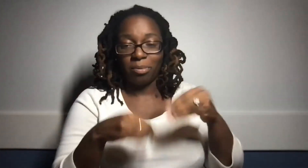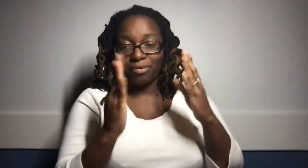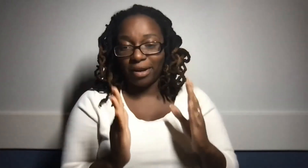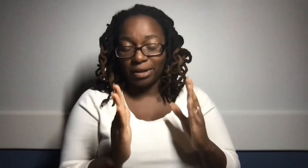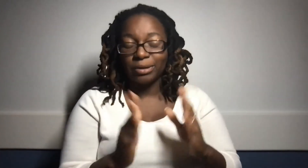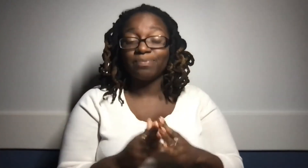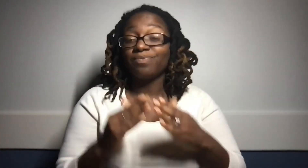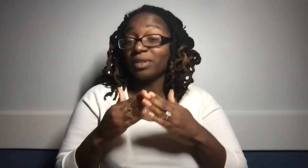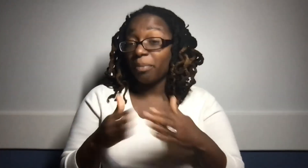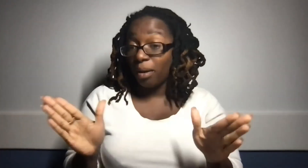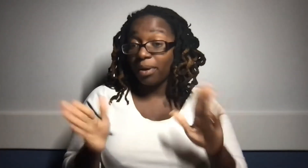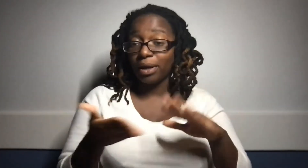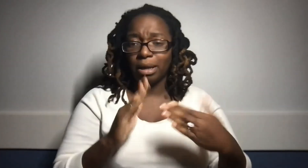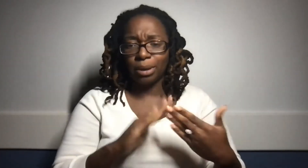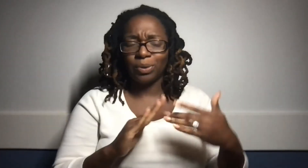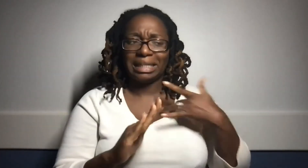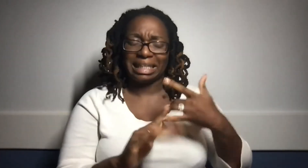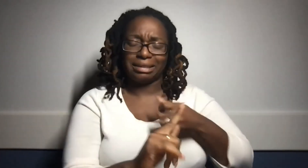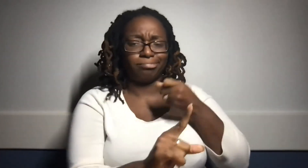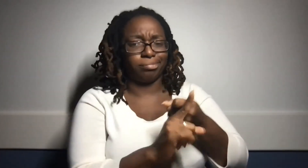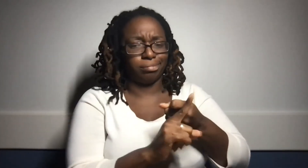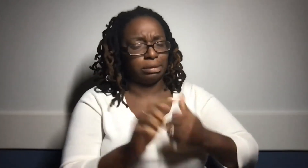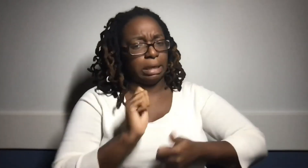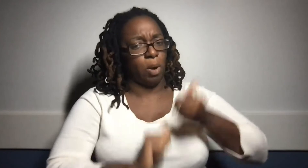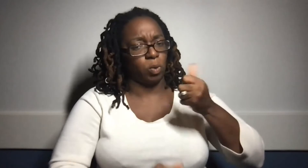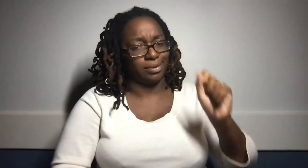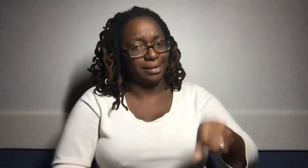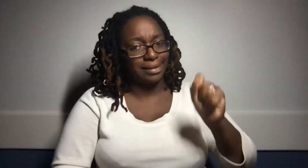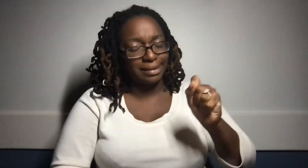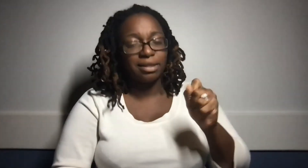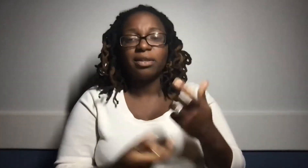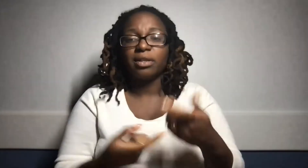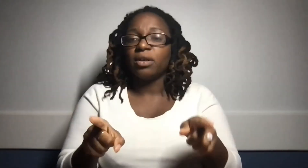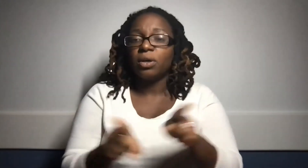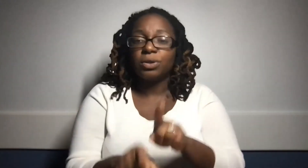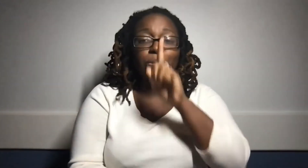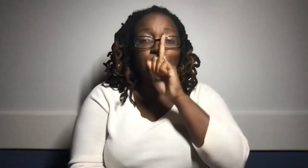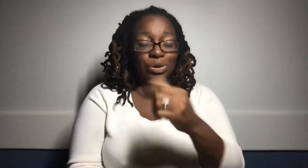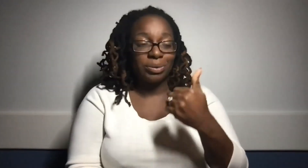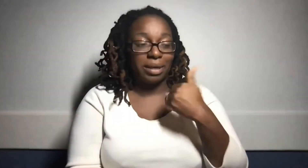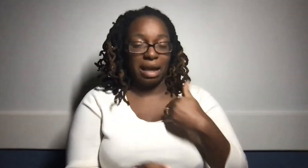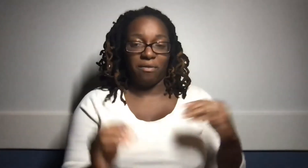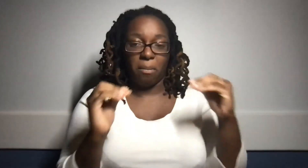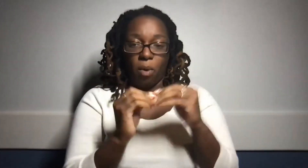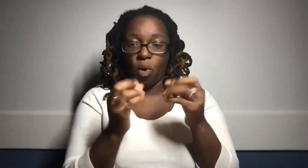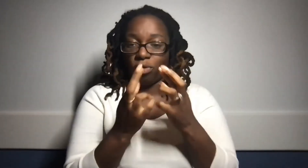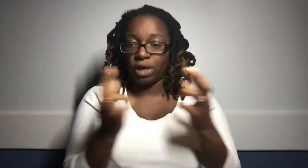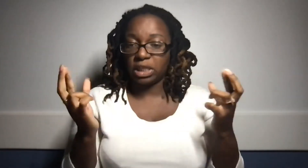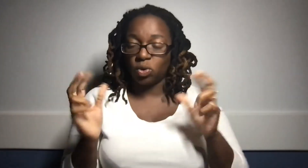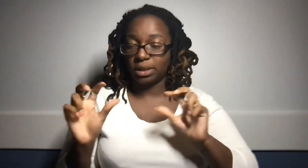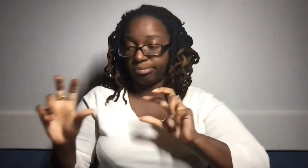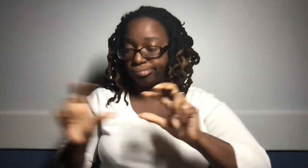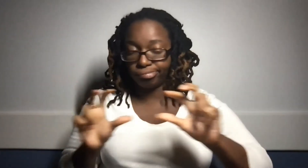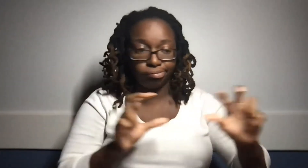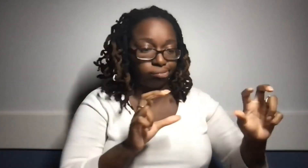the communities that are most impacted by monkeypox, as well as ensuring that there's an increased resource allocation and outreach to